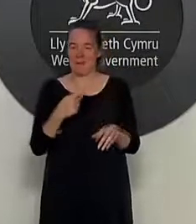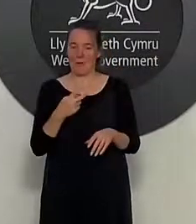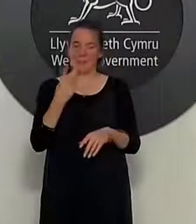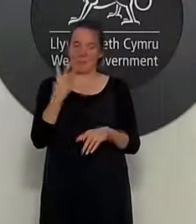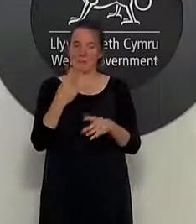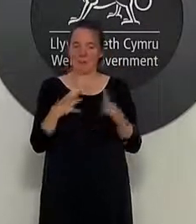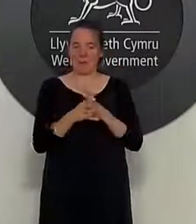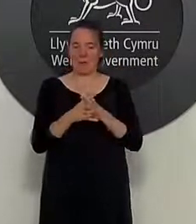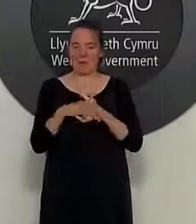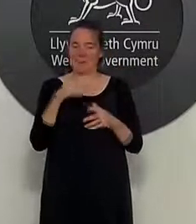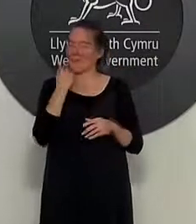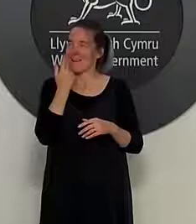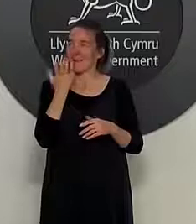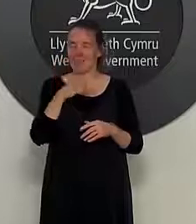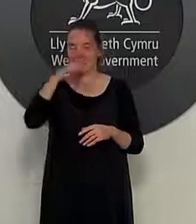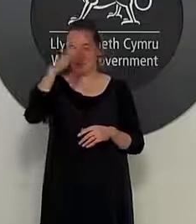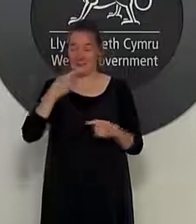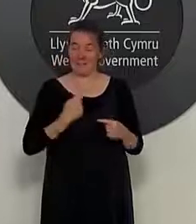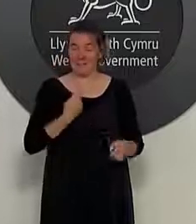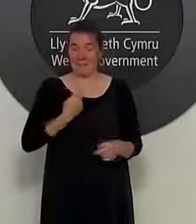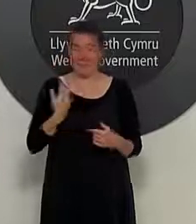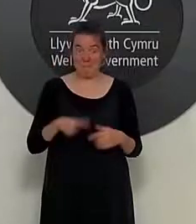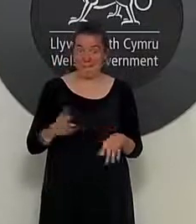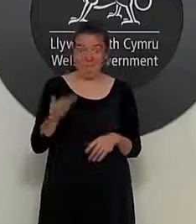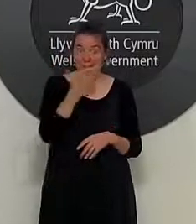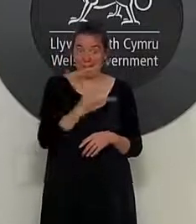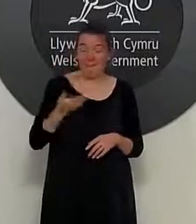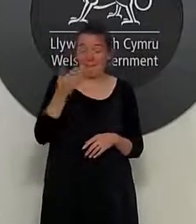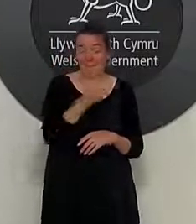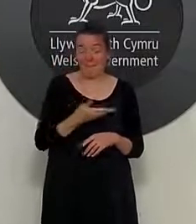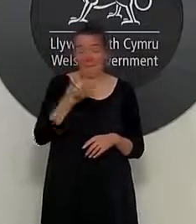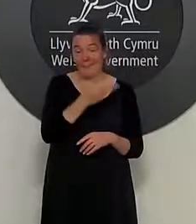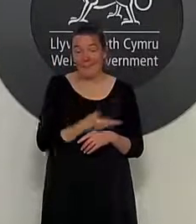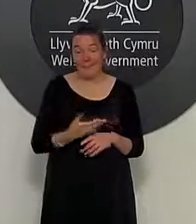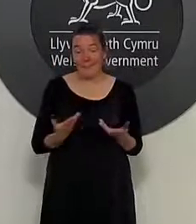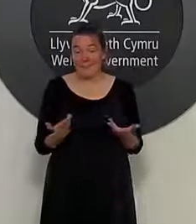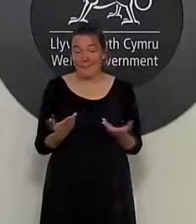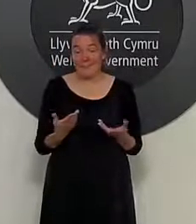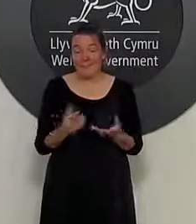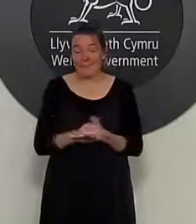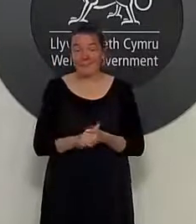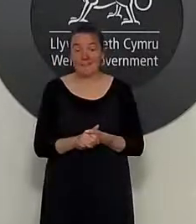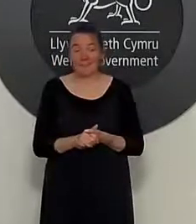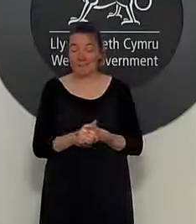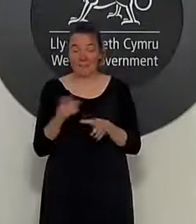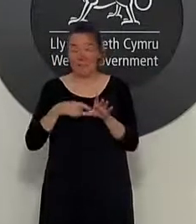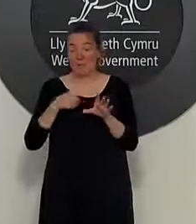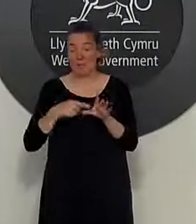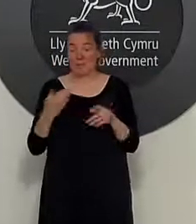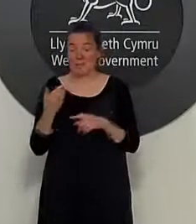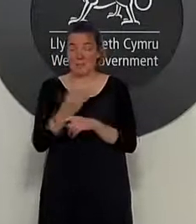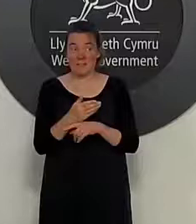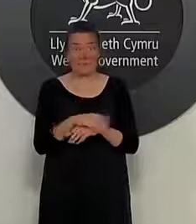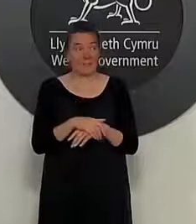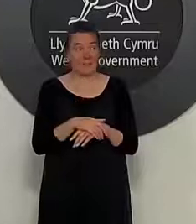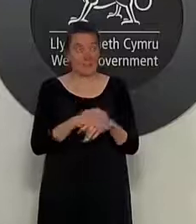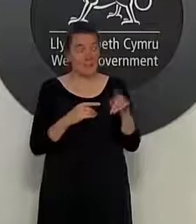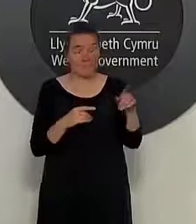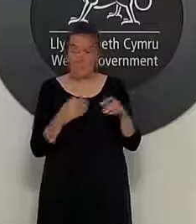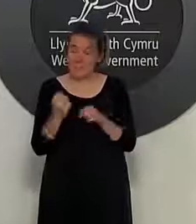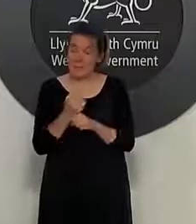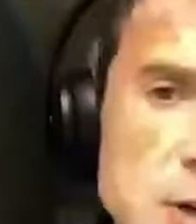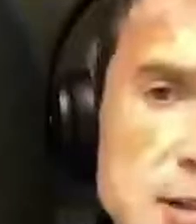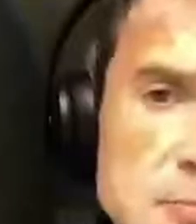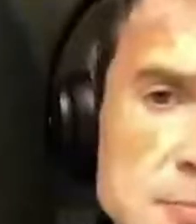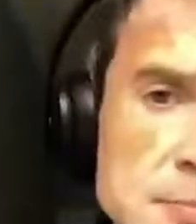quite certainly I have, and over many years in that way. This is not an attack. And do you still make use